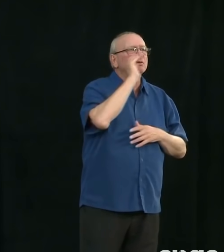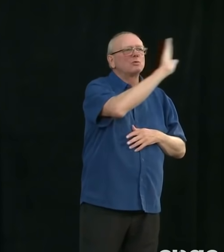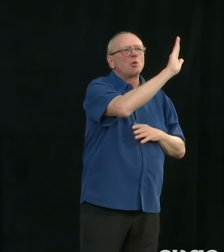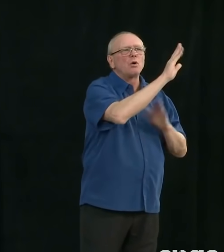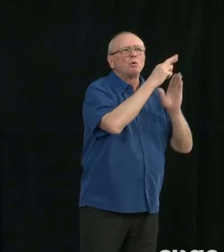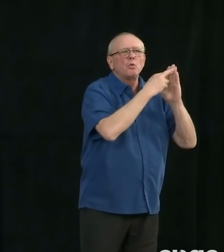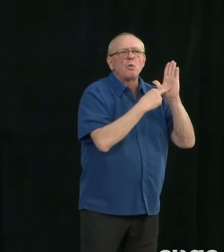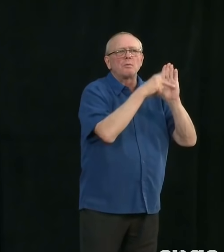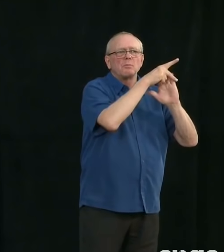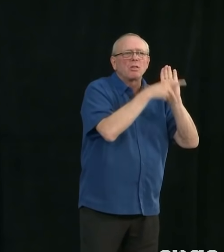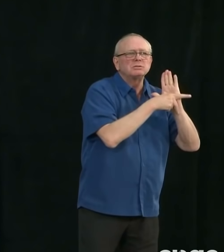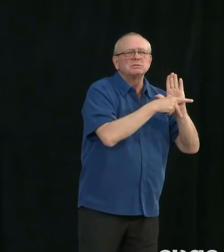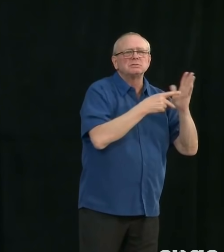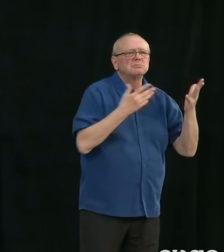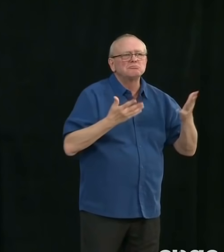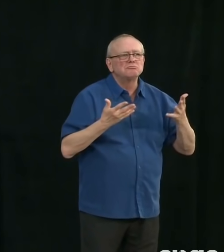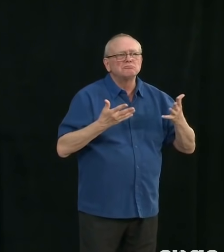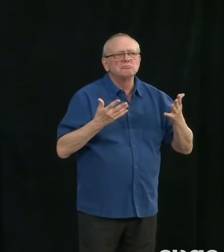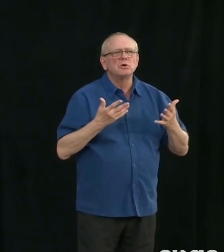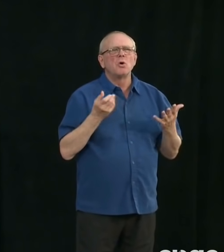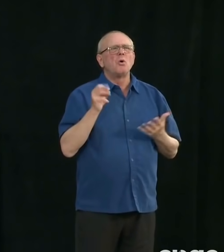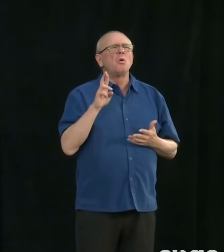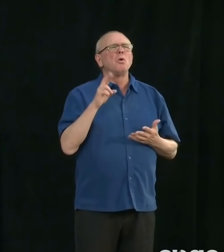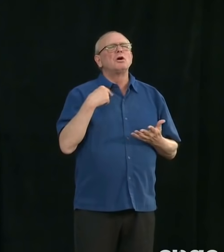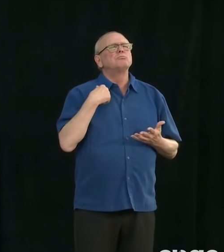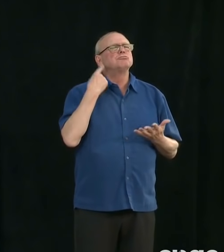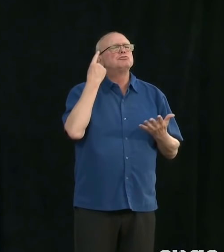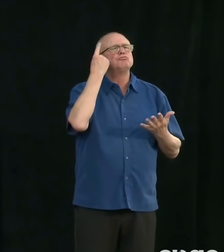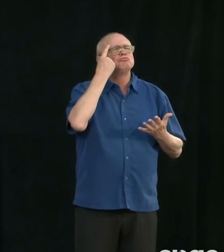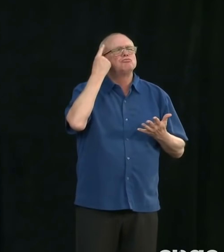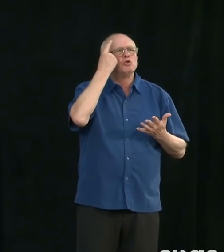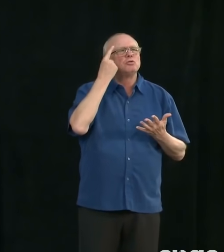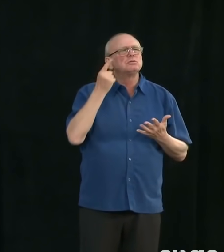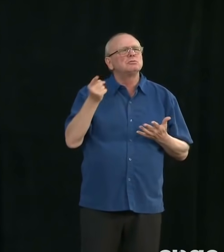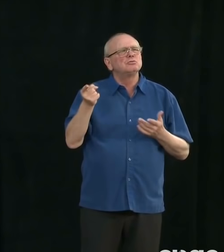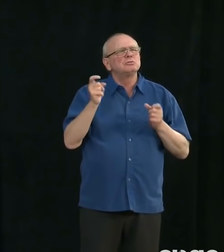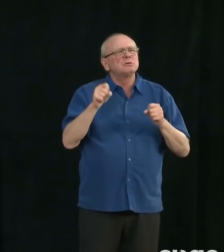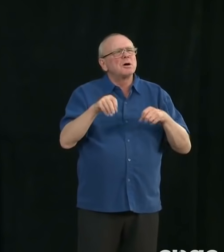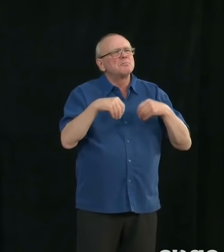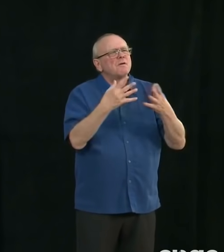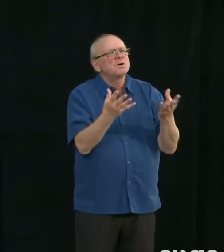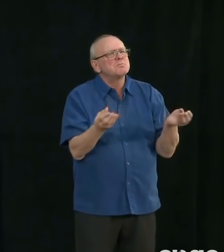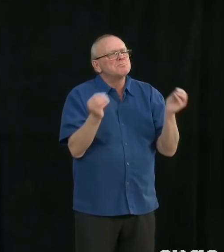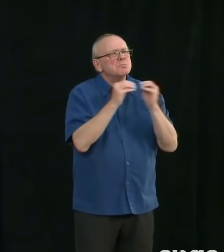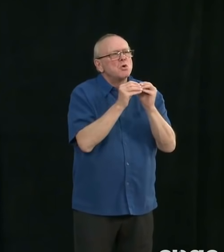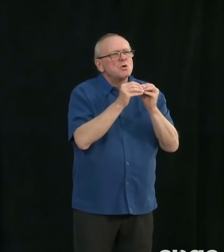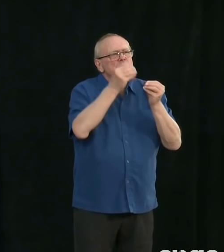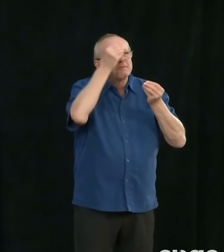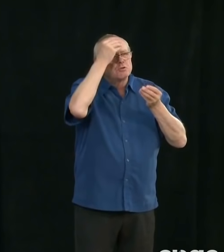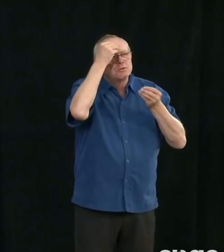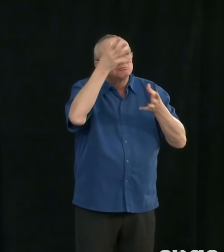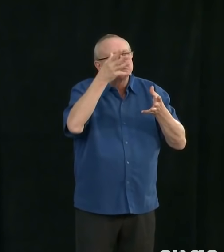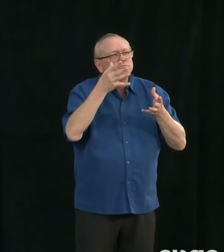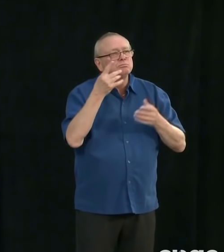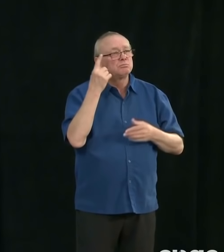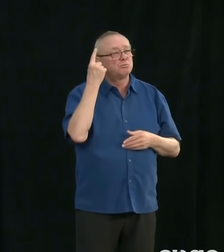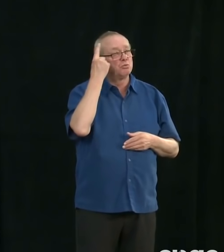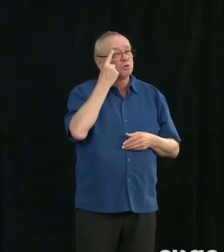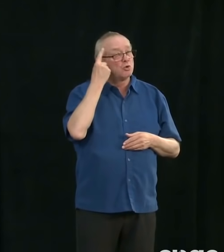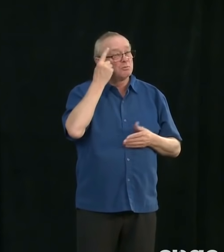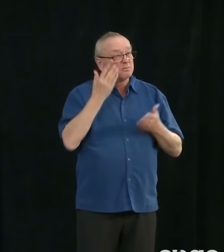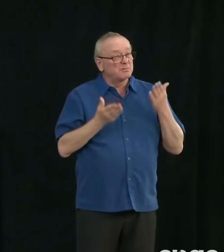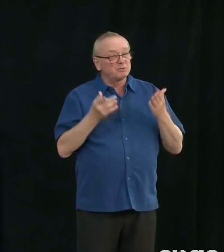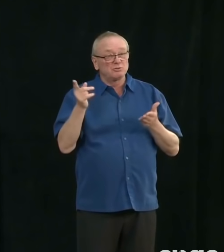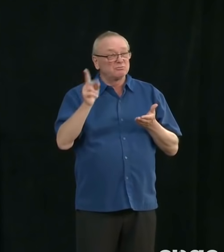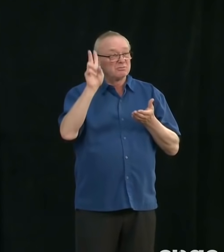pull the trigger on this far too soon? So I'll start, and then if Minister Chandra wants to supplement. So